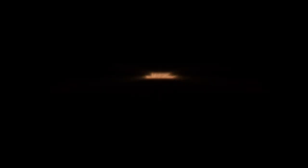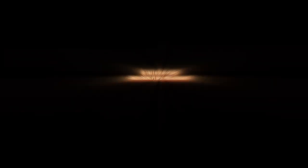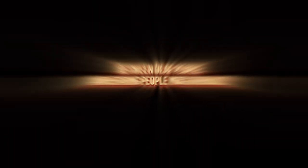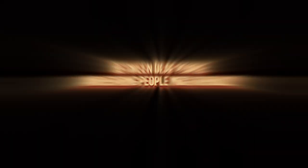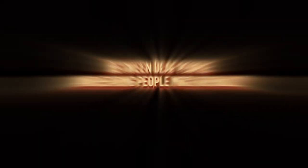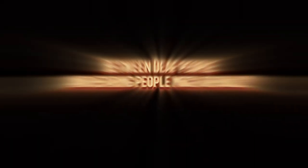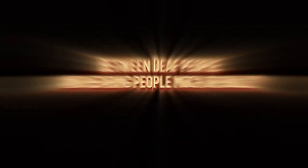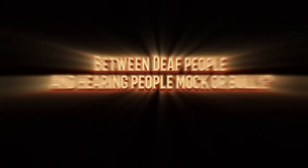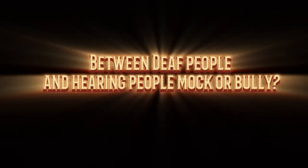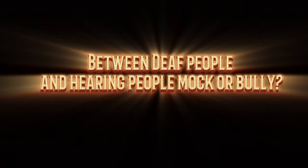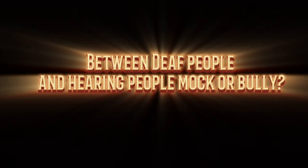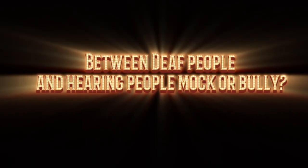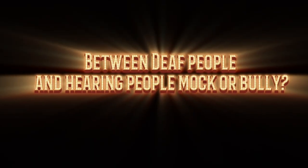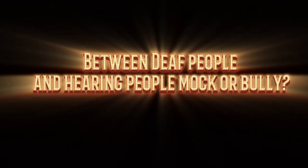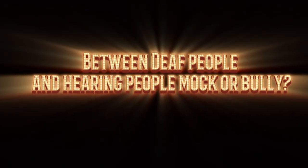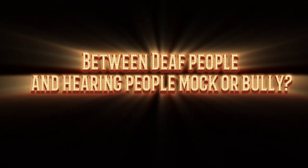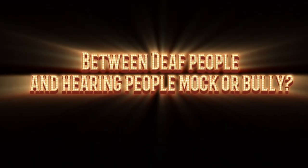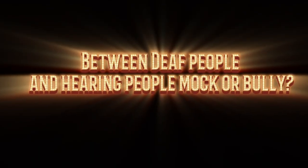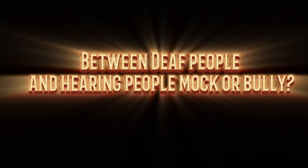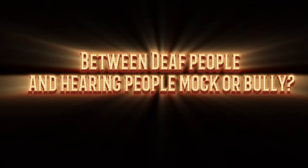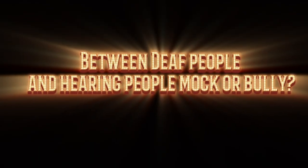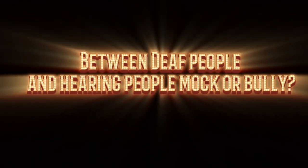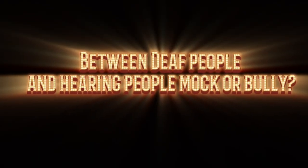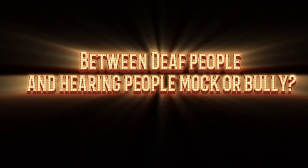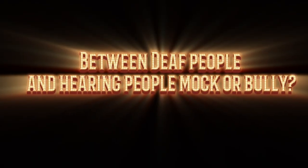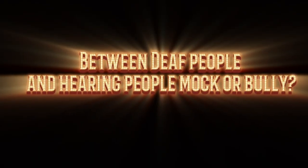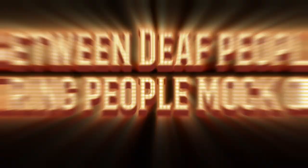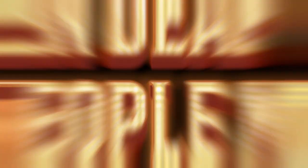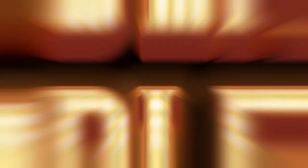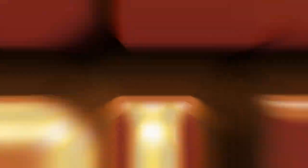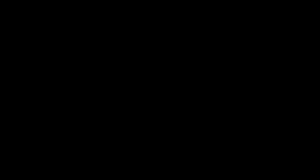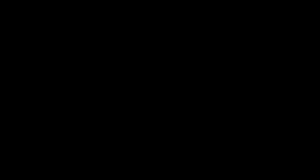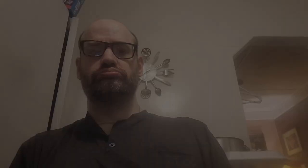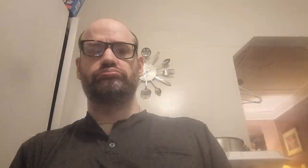Between deaf people and hearing people mock or bully.